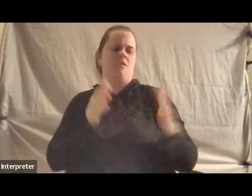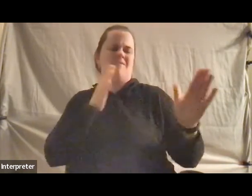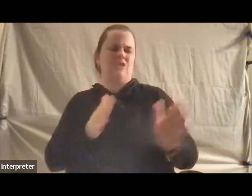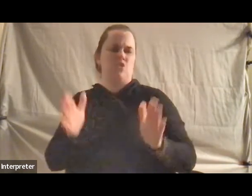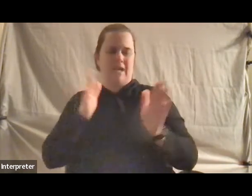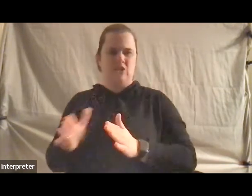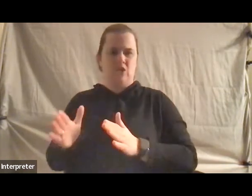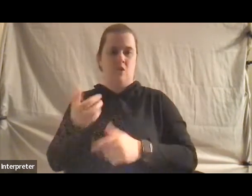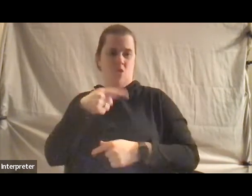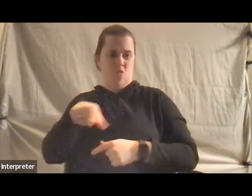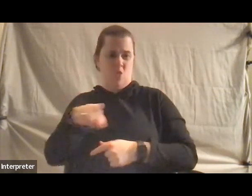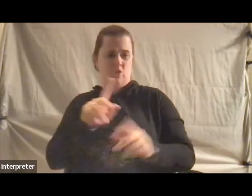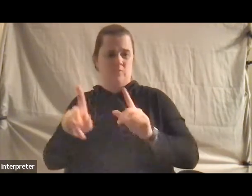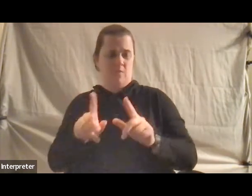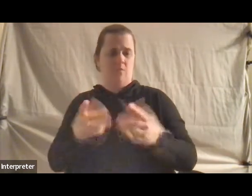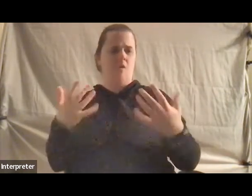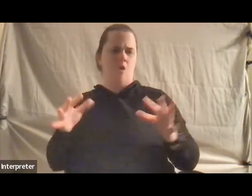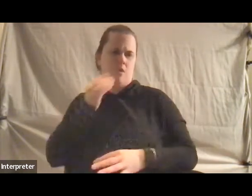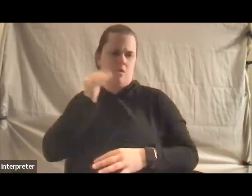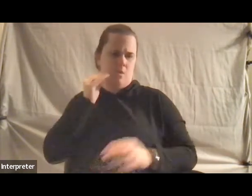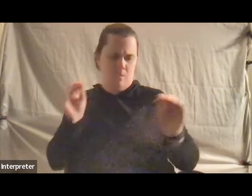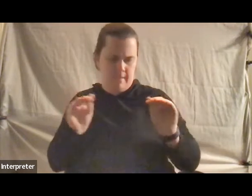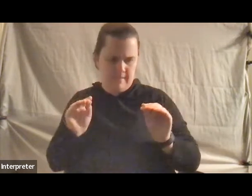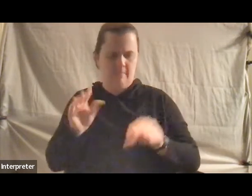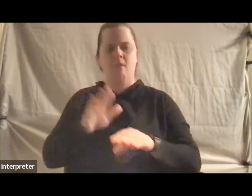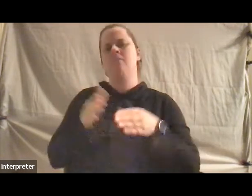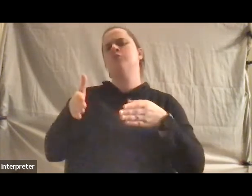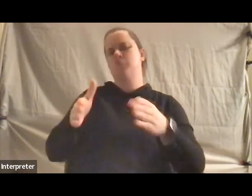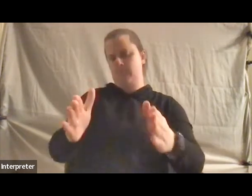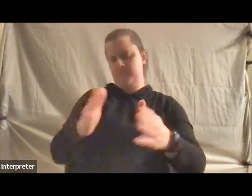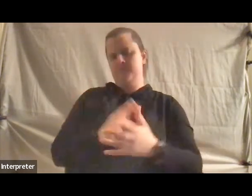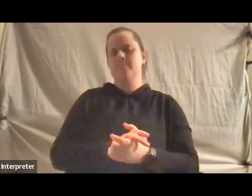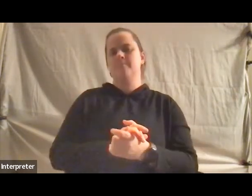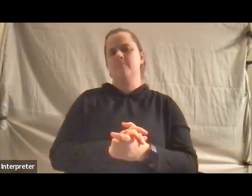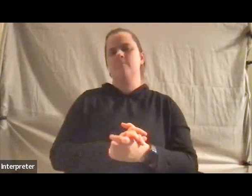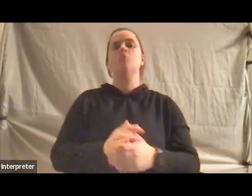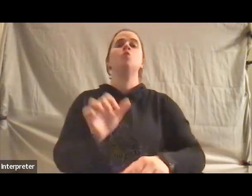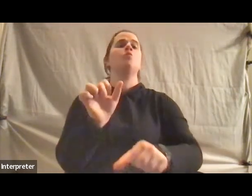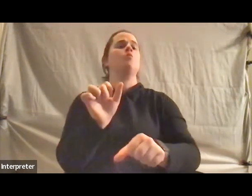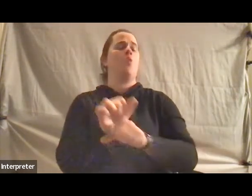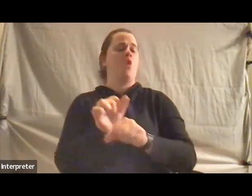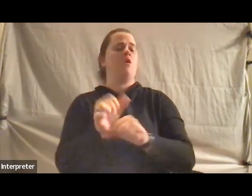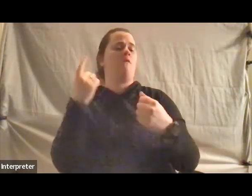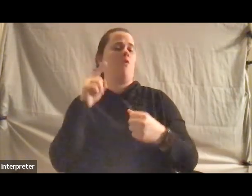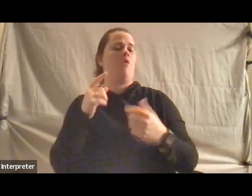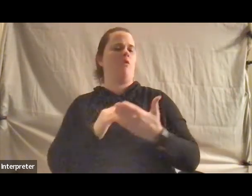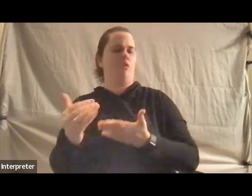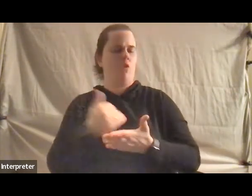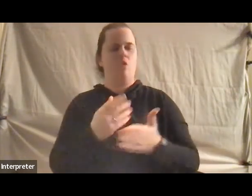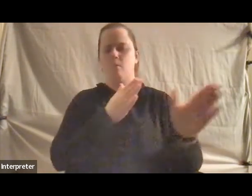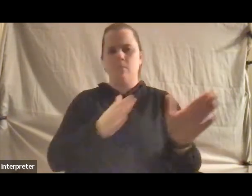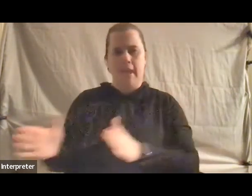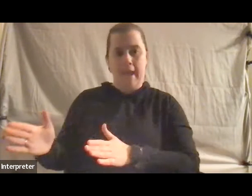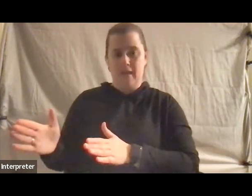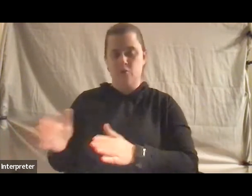who are already unsheltered on the streets. In our work to develop thorough plans to address homelessness,